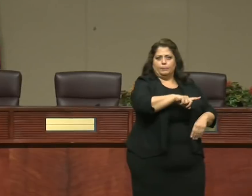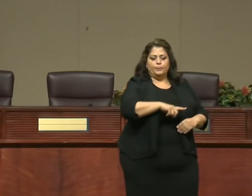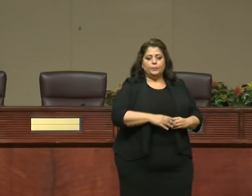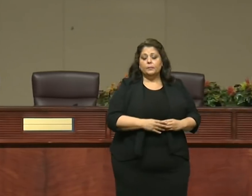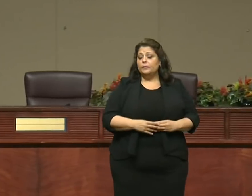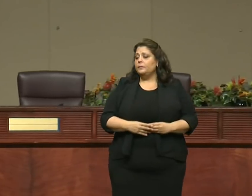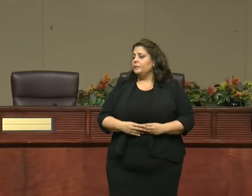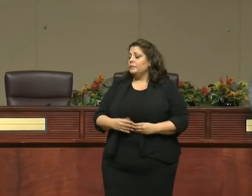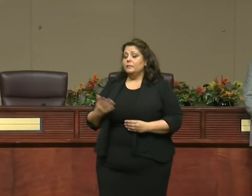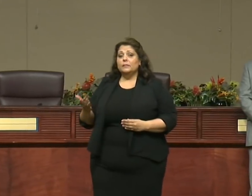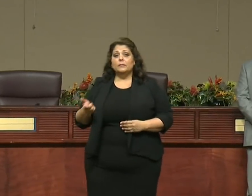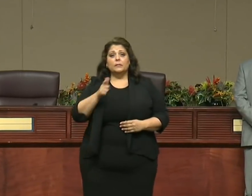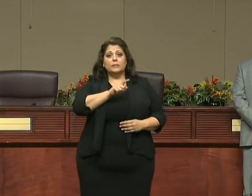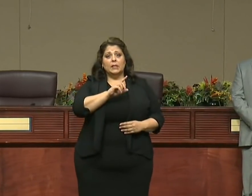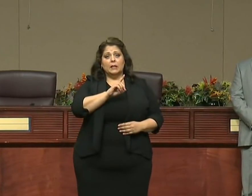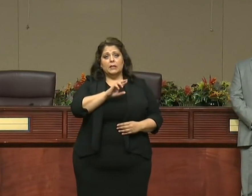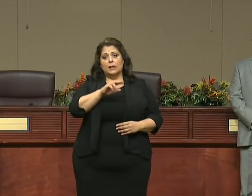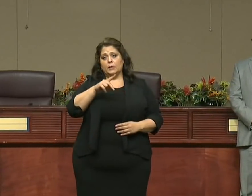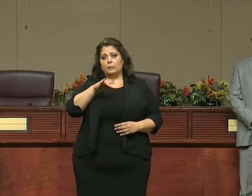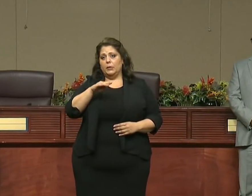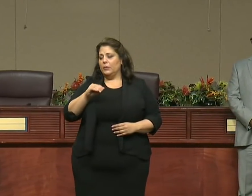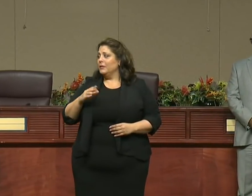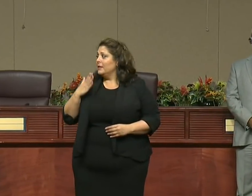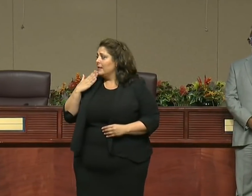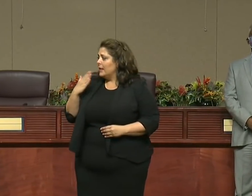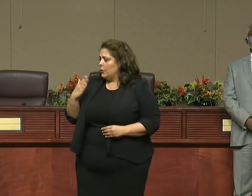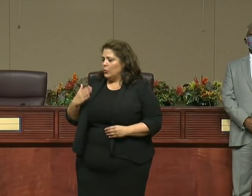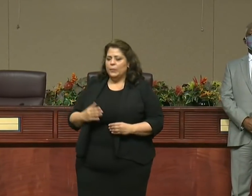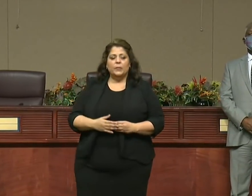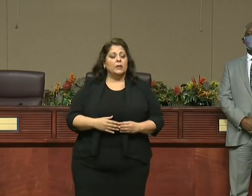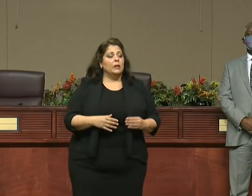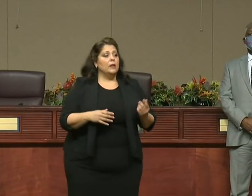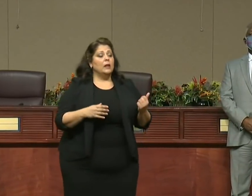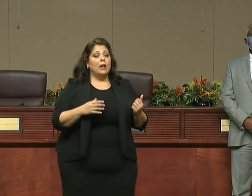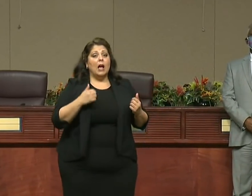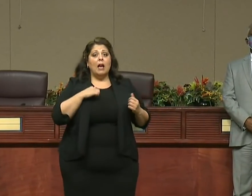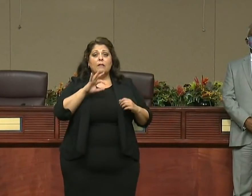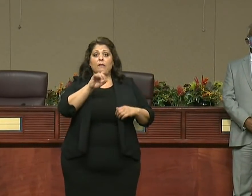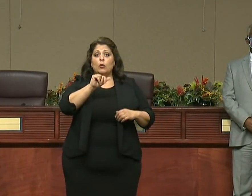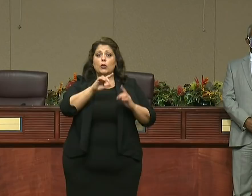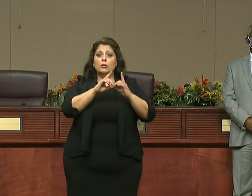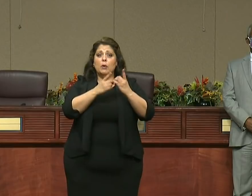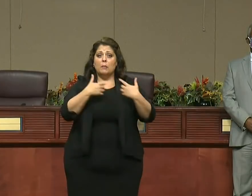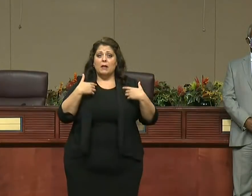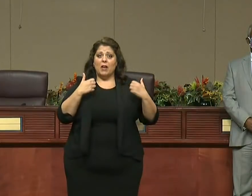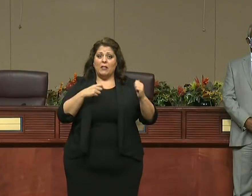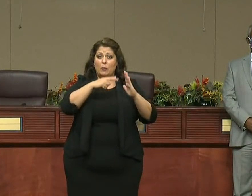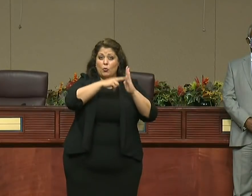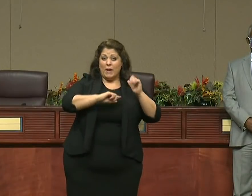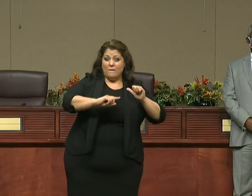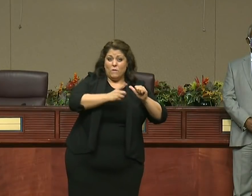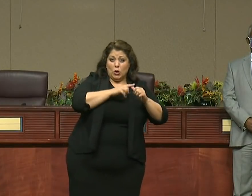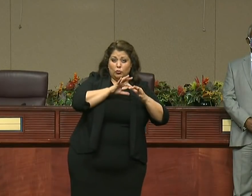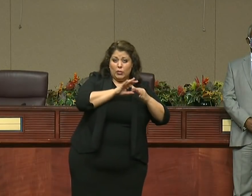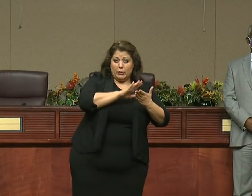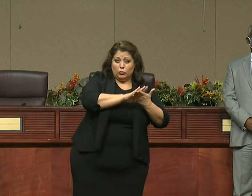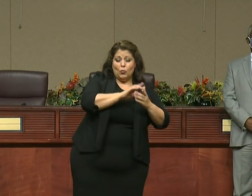COVID data, I would like to read a statement from the Florida Department of Health with regard to school openings.